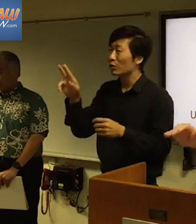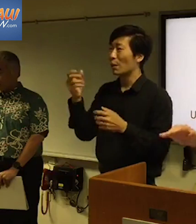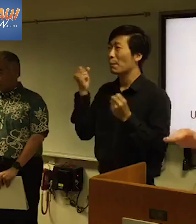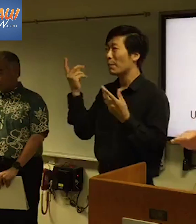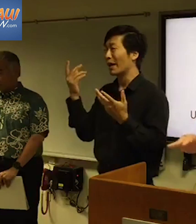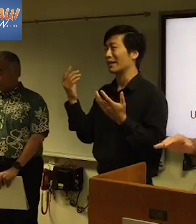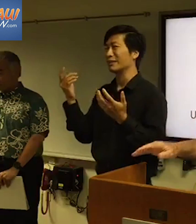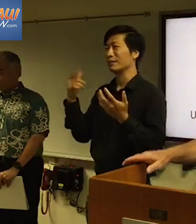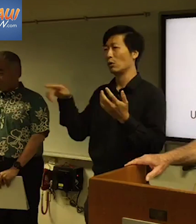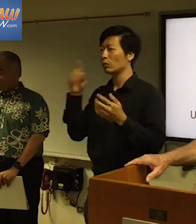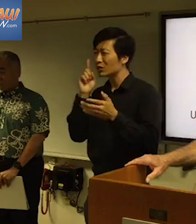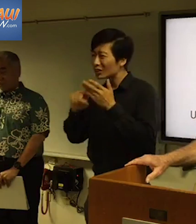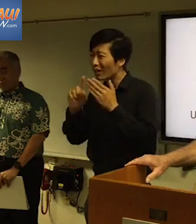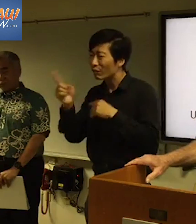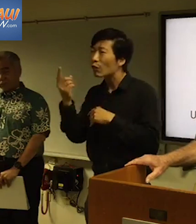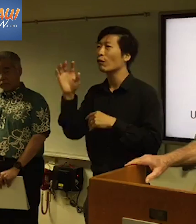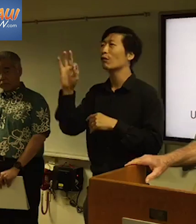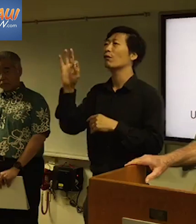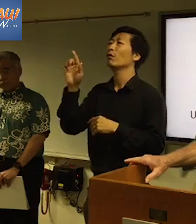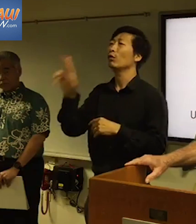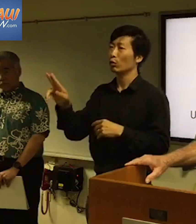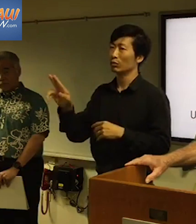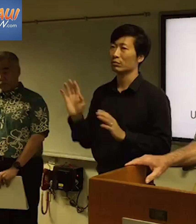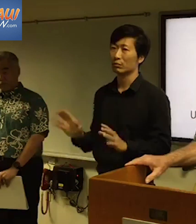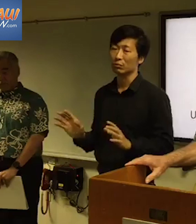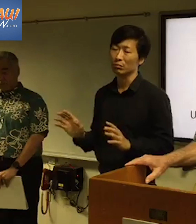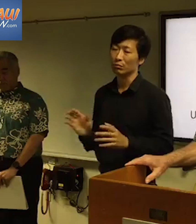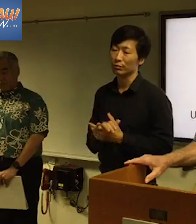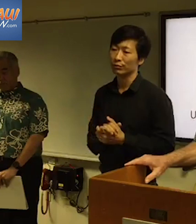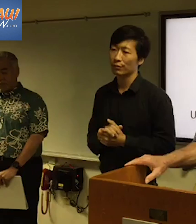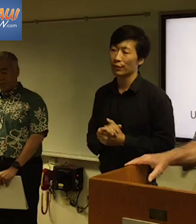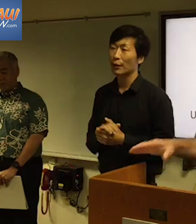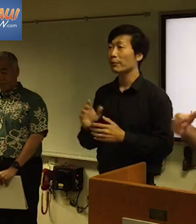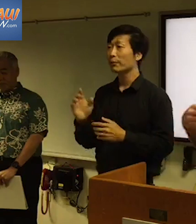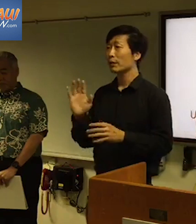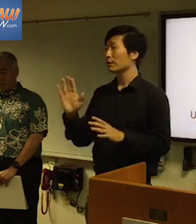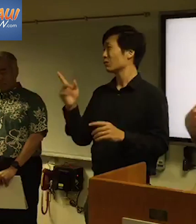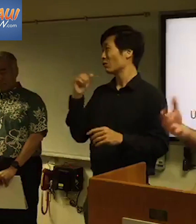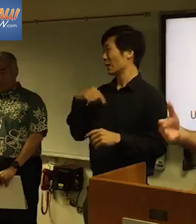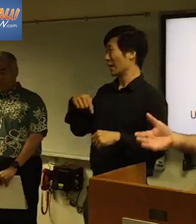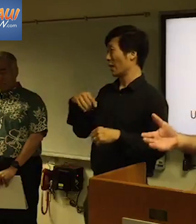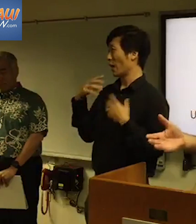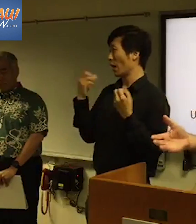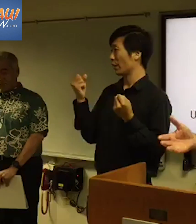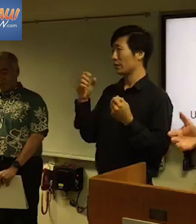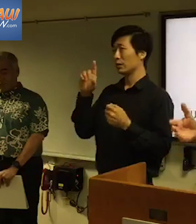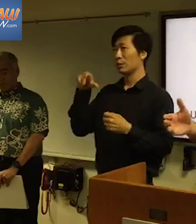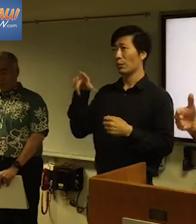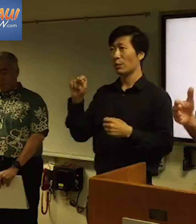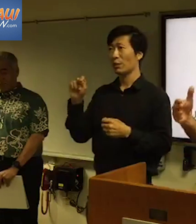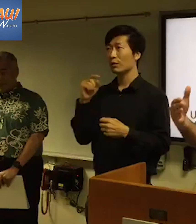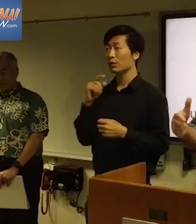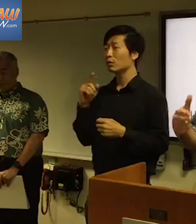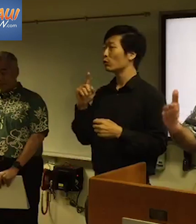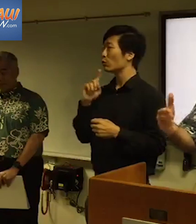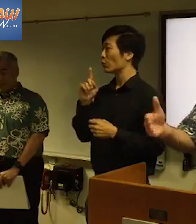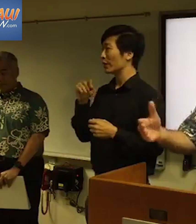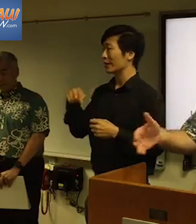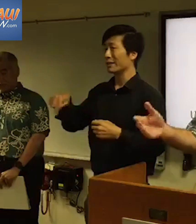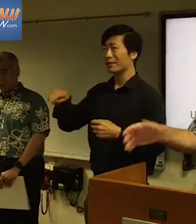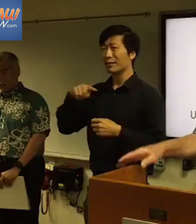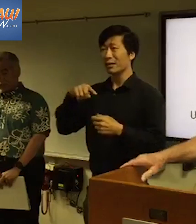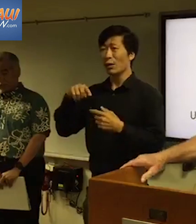ill here. And so was not ill while traveling. And that's the person that was ill. So right